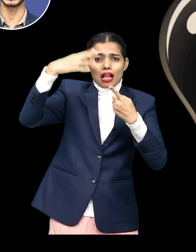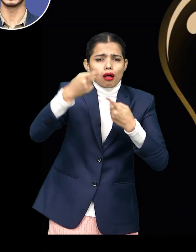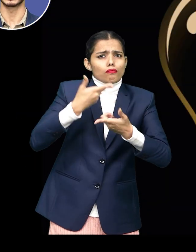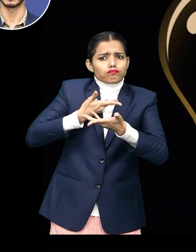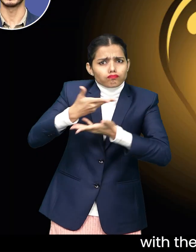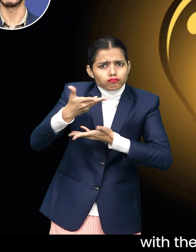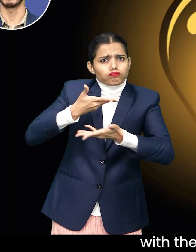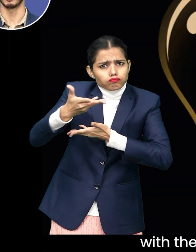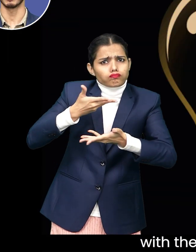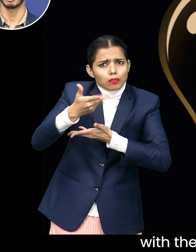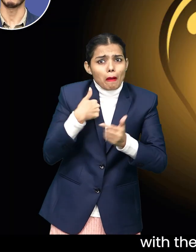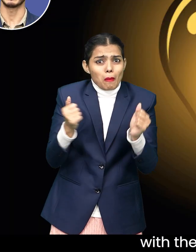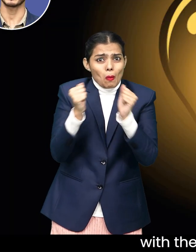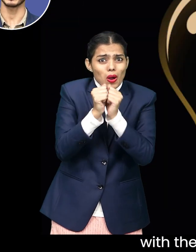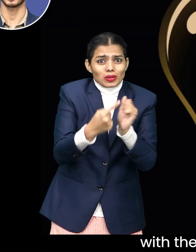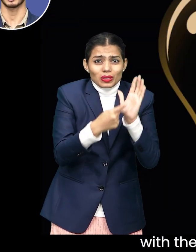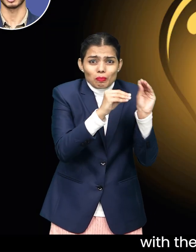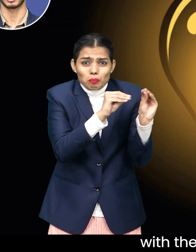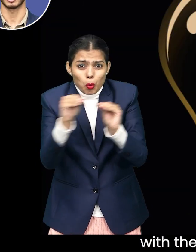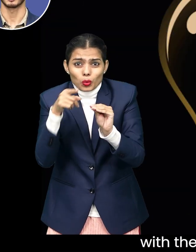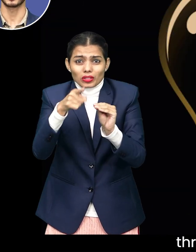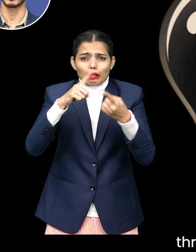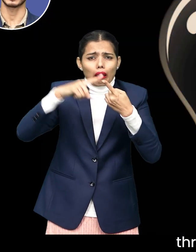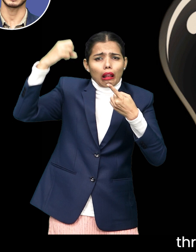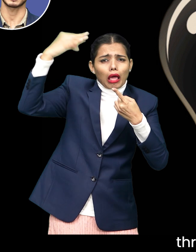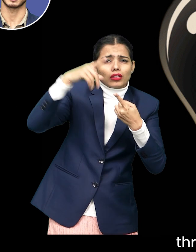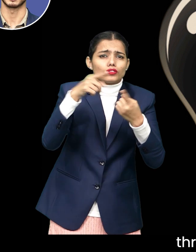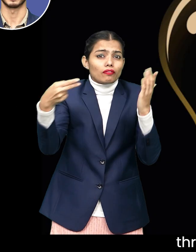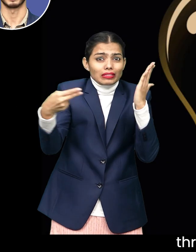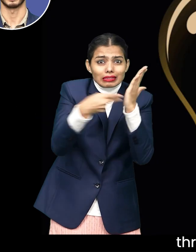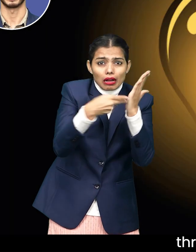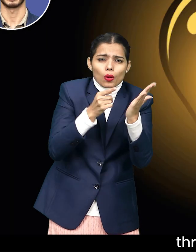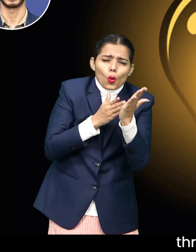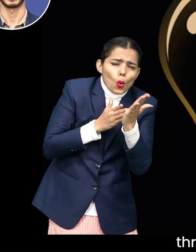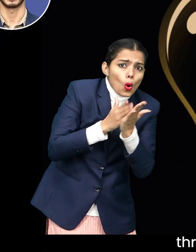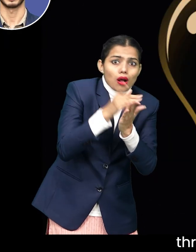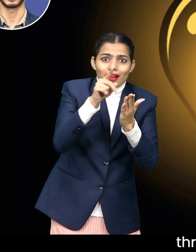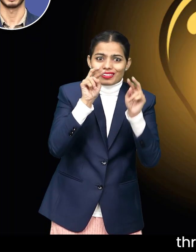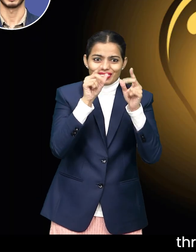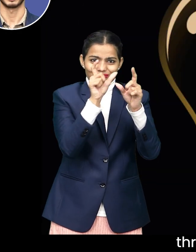Electricity deals with the flow of electric charges through a conductor.